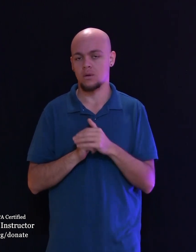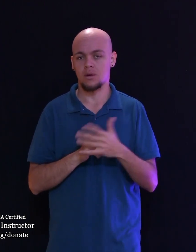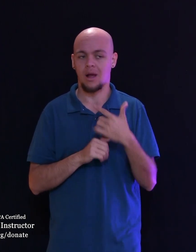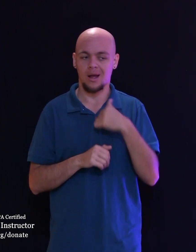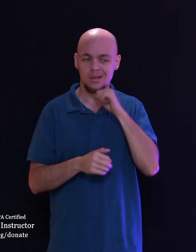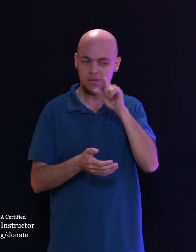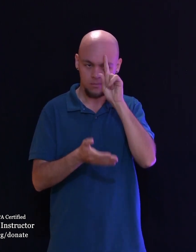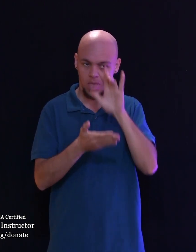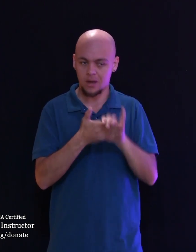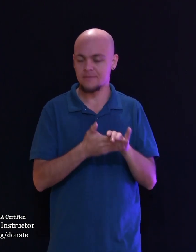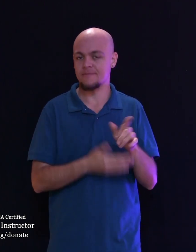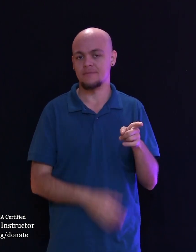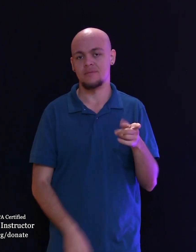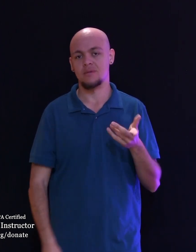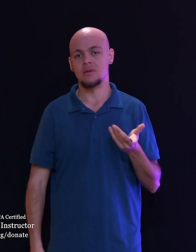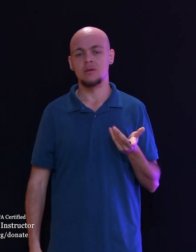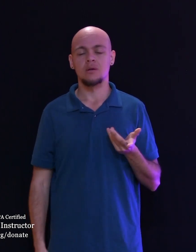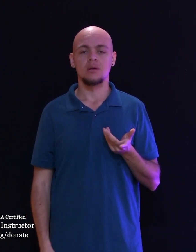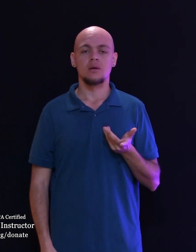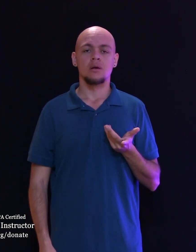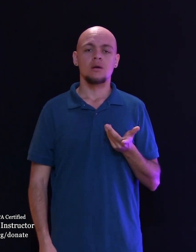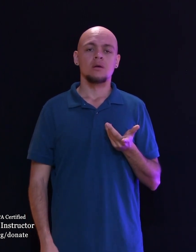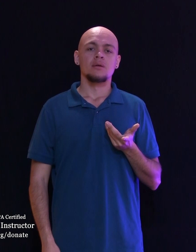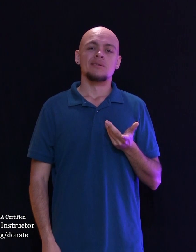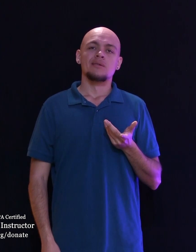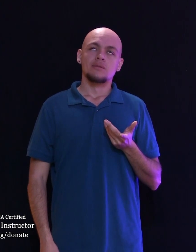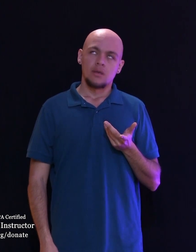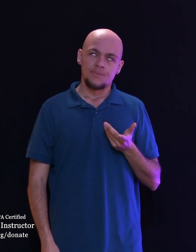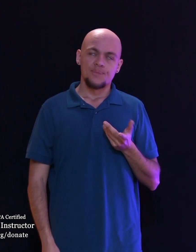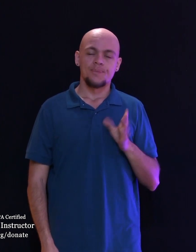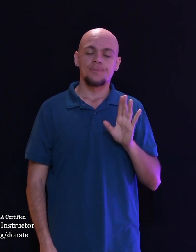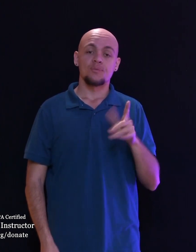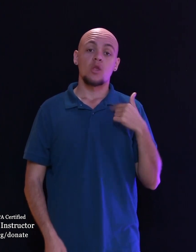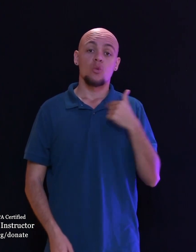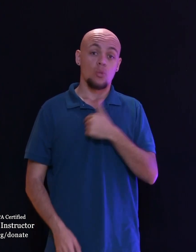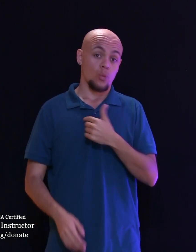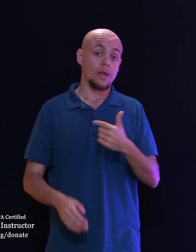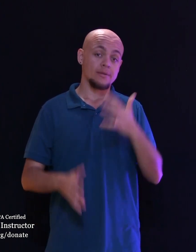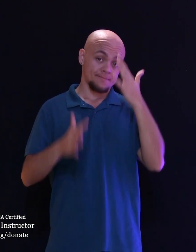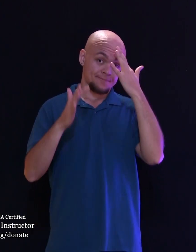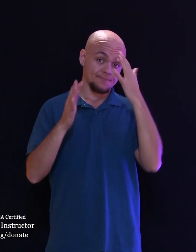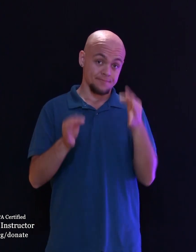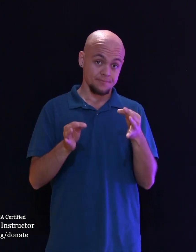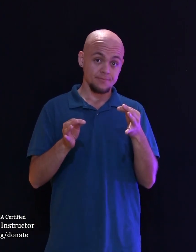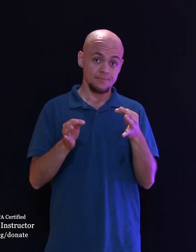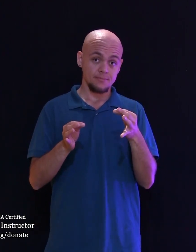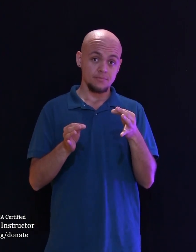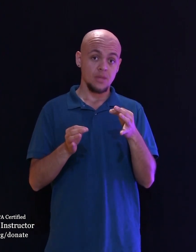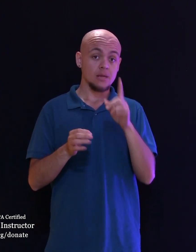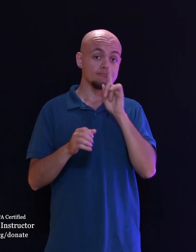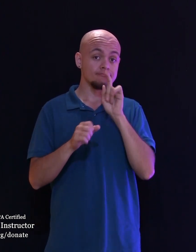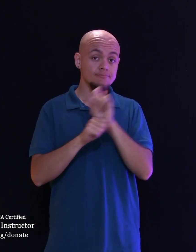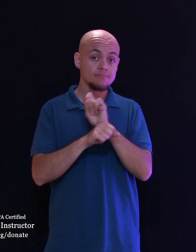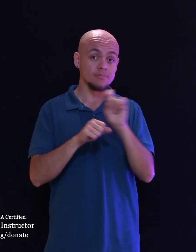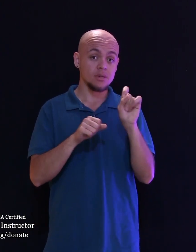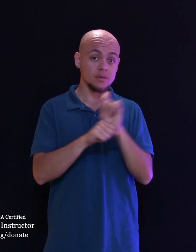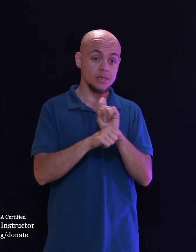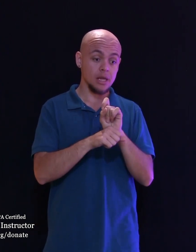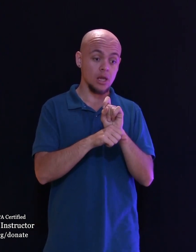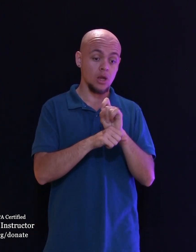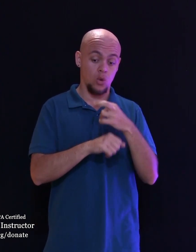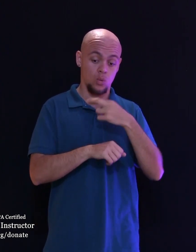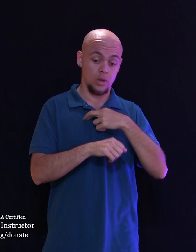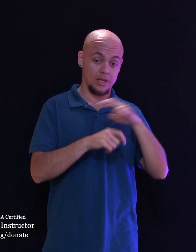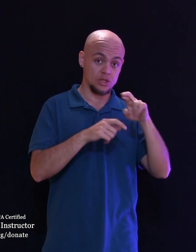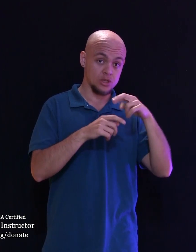No, I'm not buying it. See, we do have to decide what is a legitimate and not